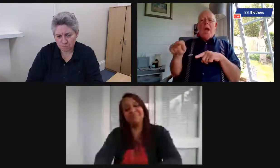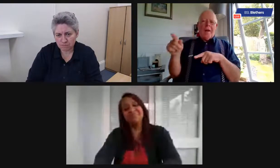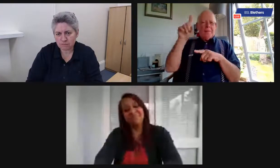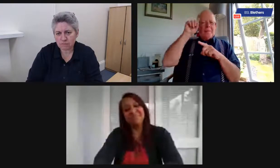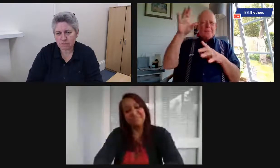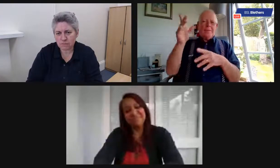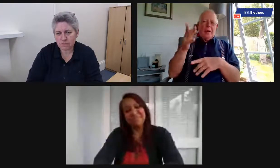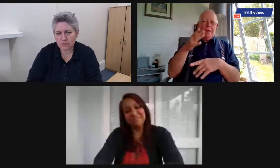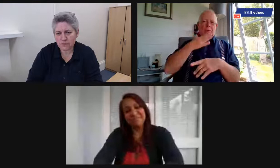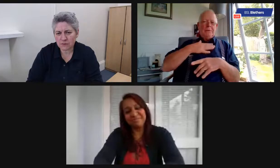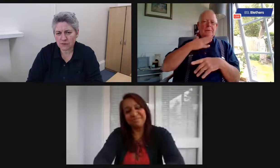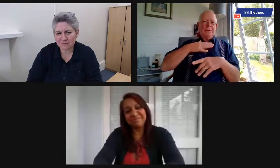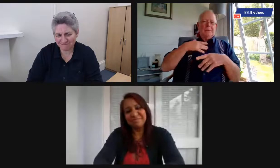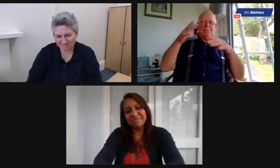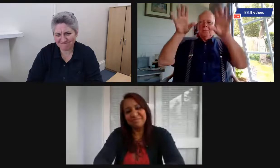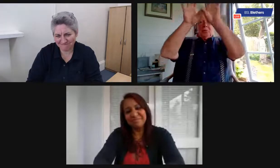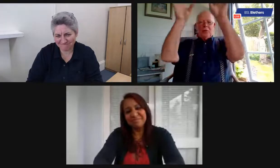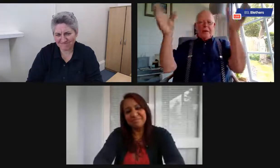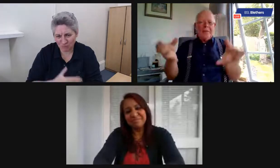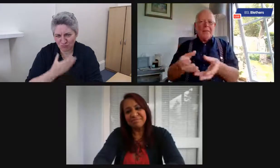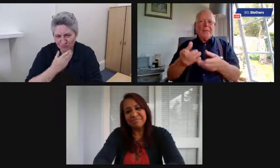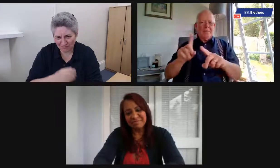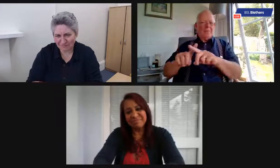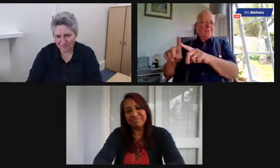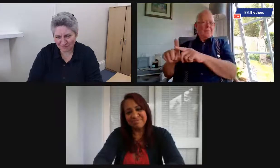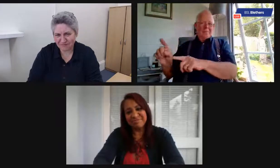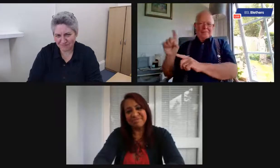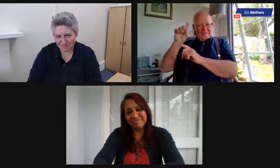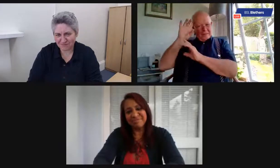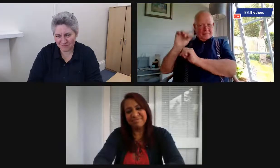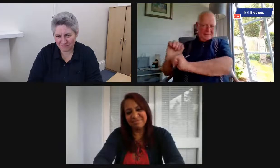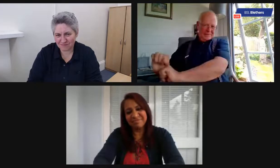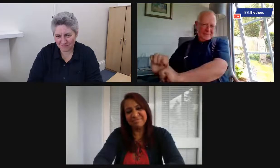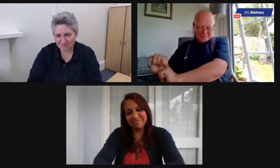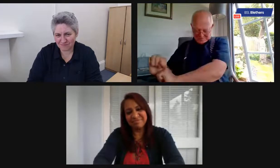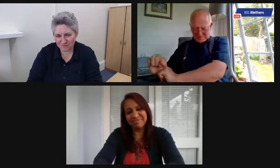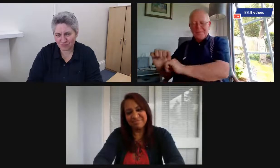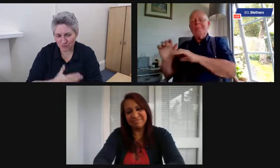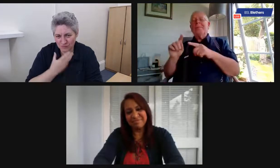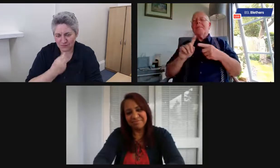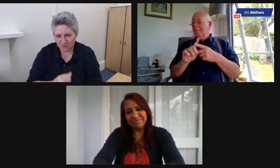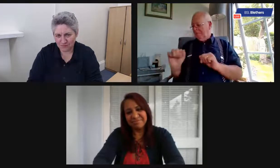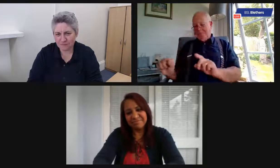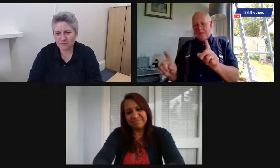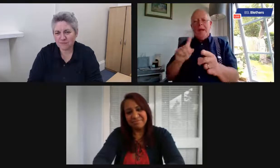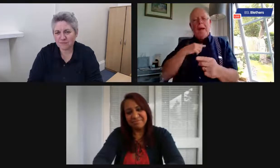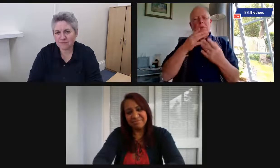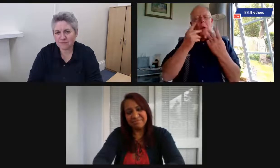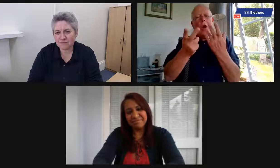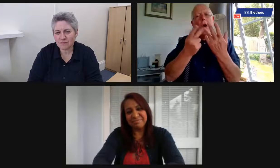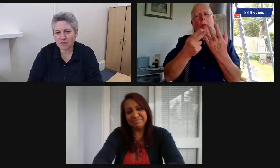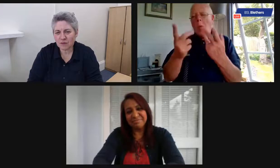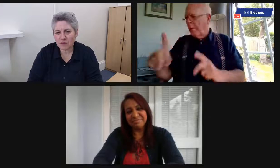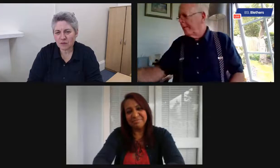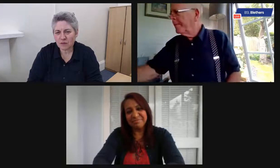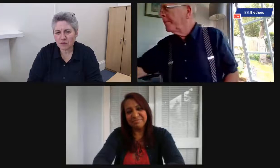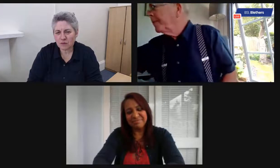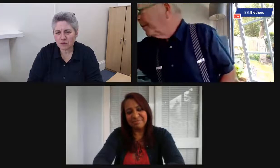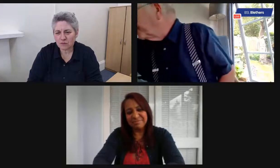no, it's evergreen, All evergreen. right. Okay. So that's why you make Christmas wreaths and so on with it. It's famous for that.